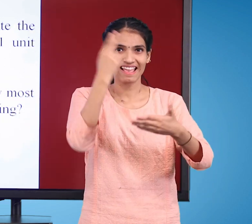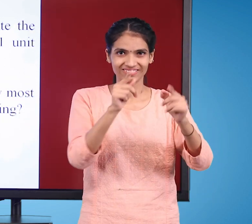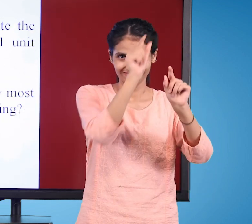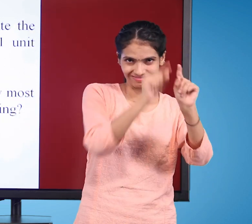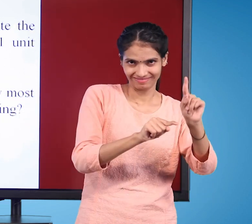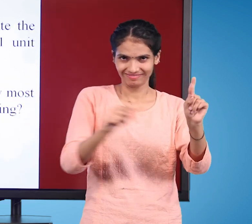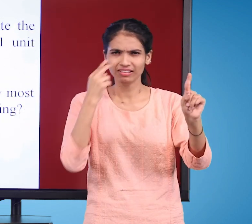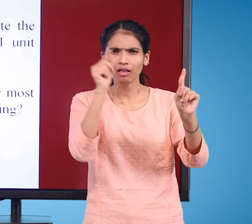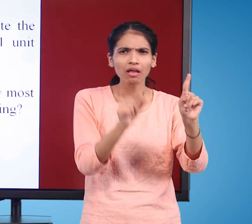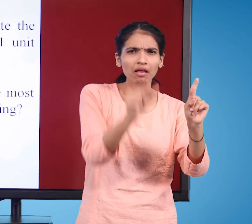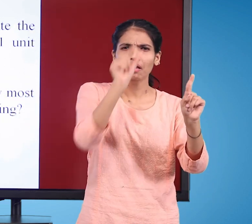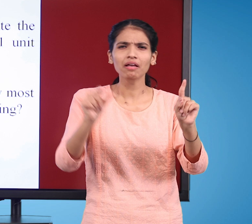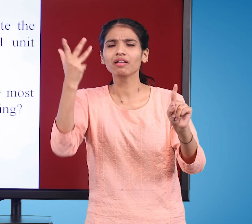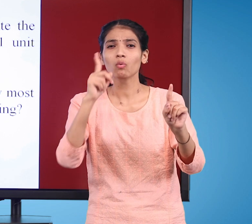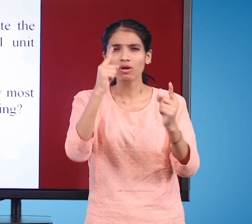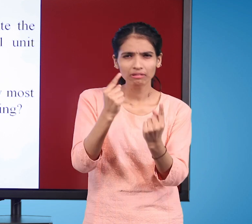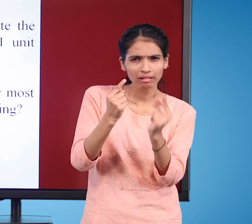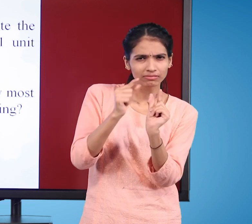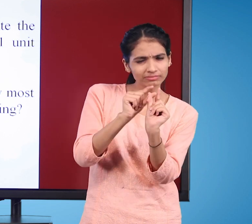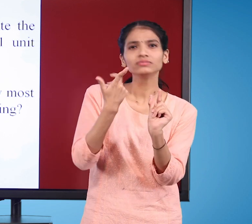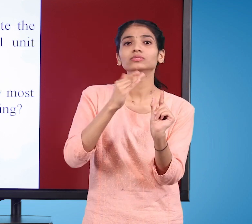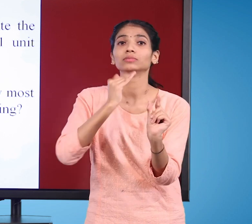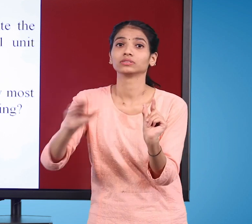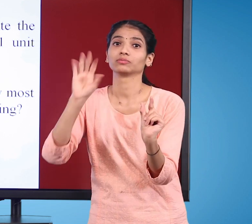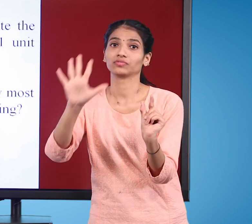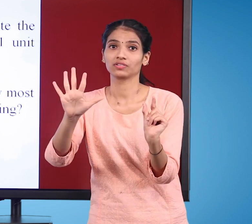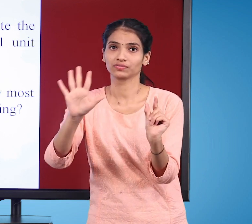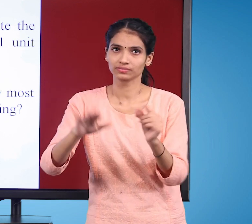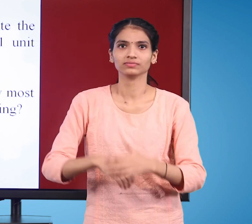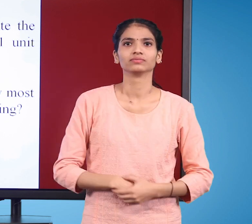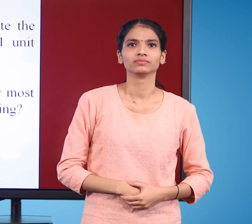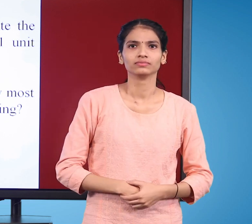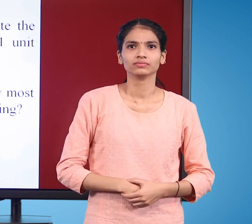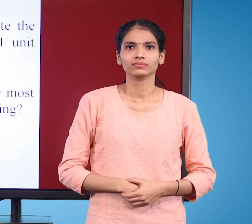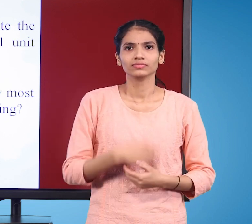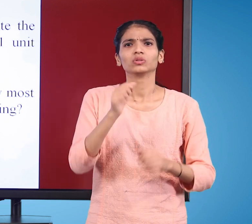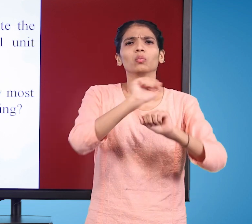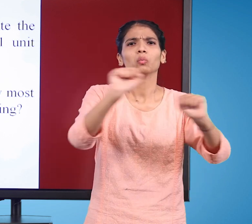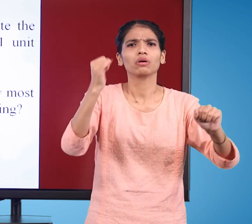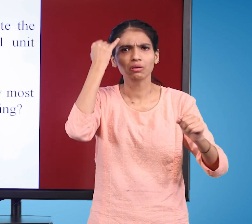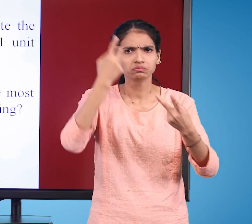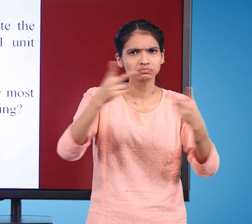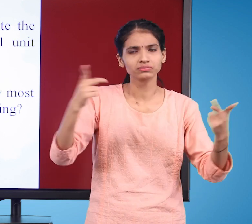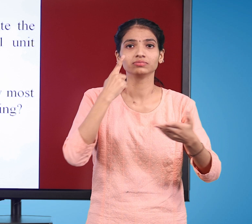Draw a bar graph to illustrate the above data, taking scale of 1 unit length is equal to 5